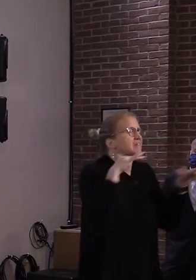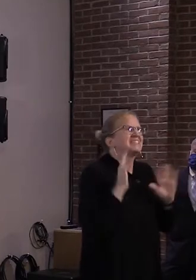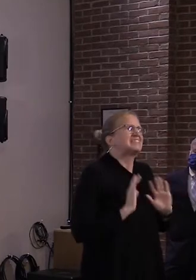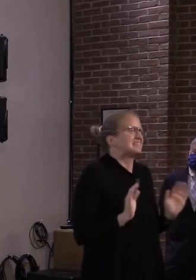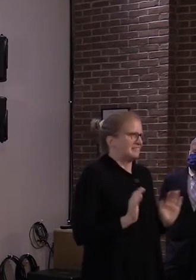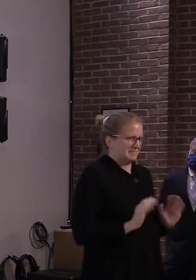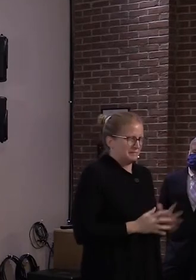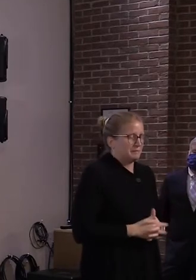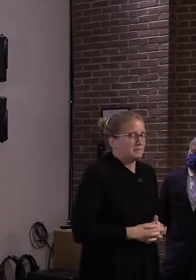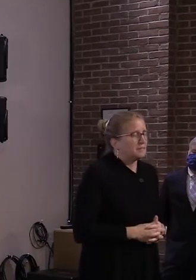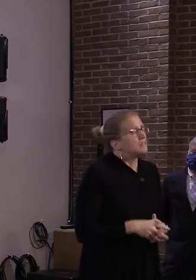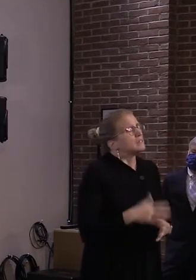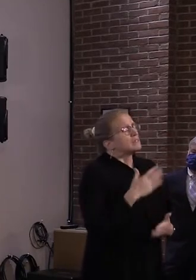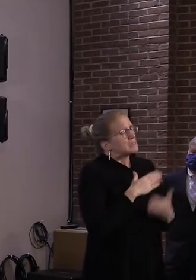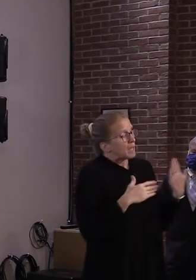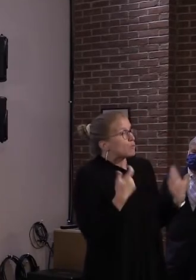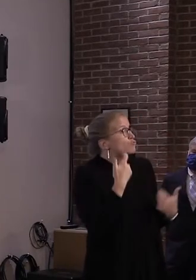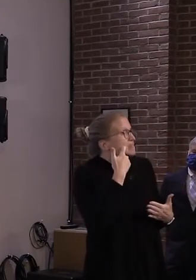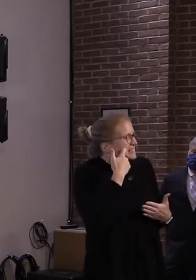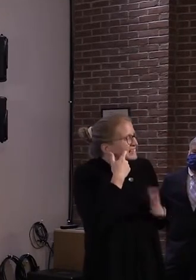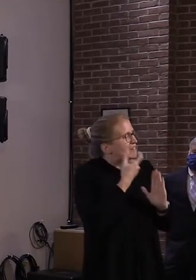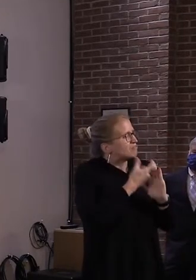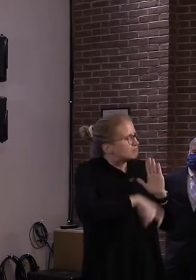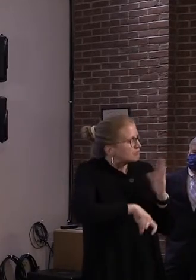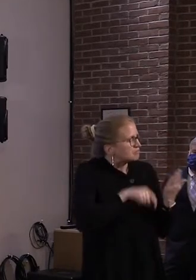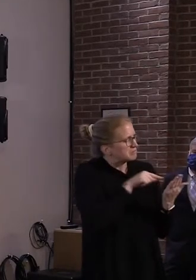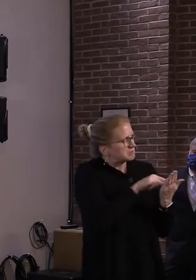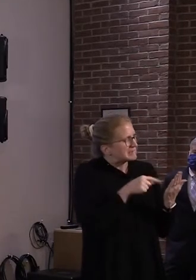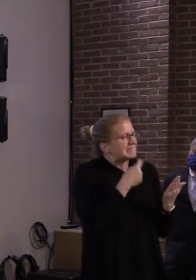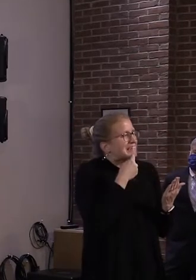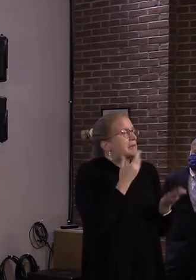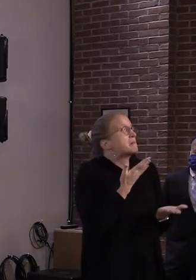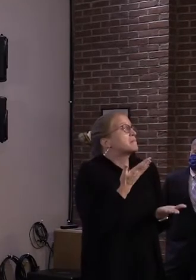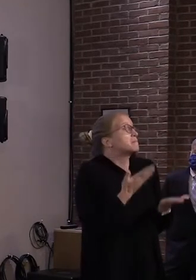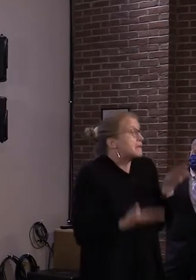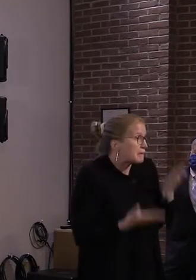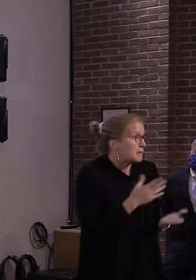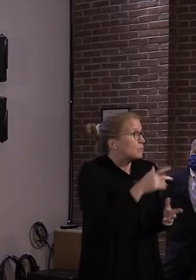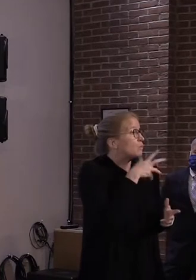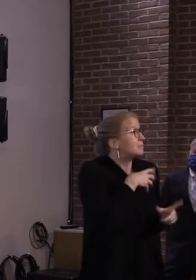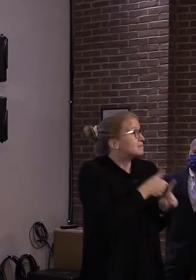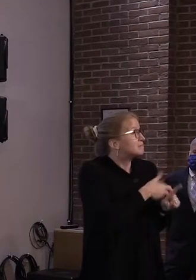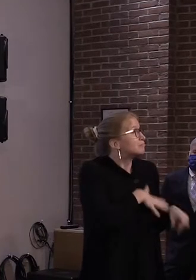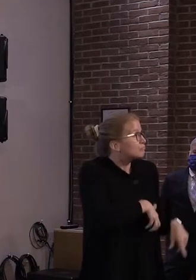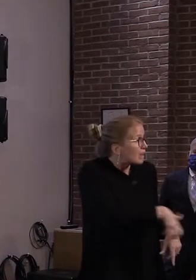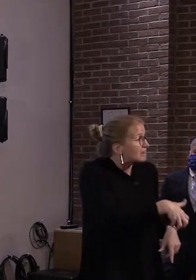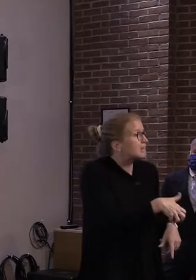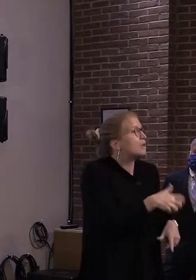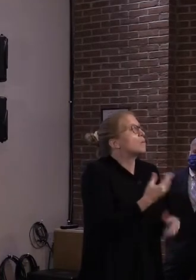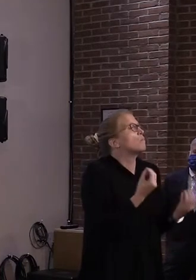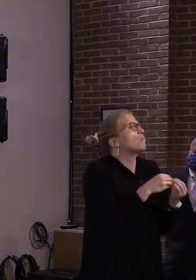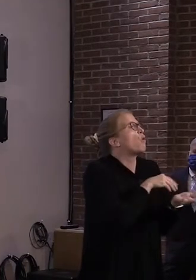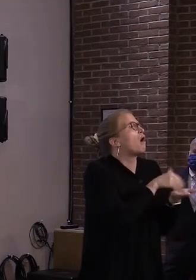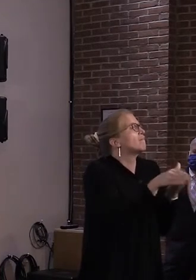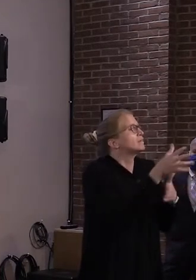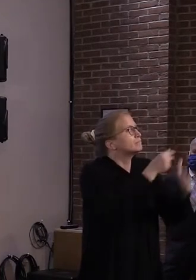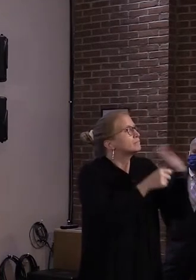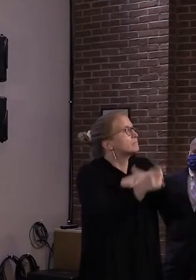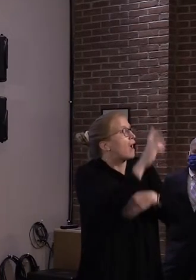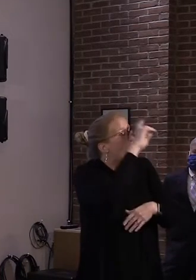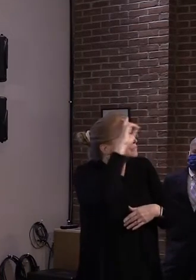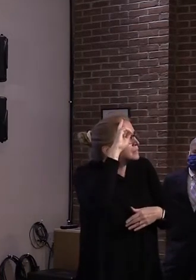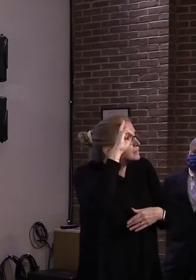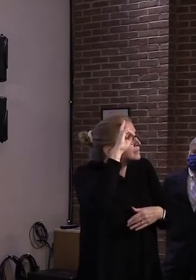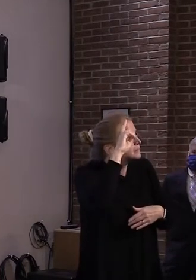recent literature indicating there may be more hospitalizations in those who are pregnant than those who are not.